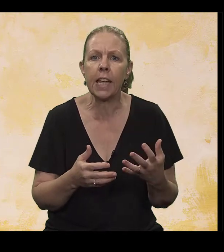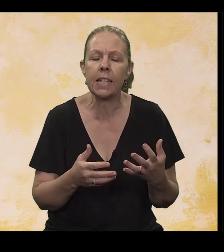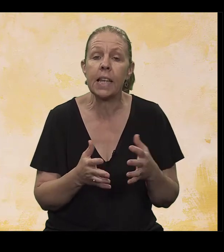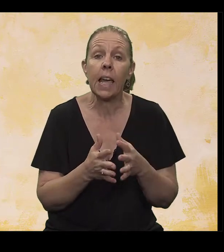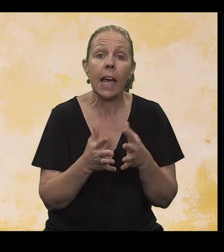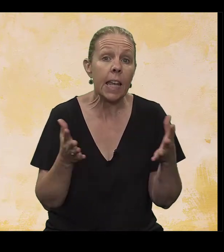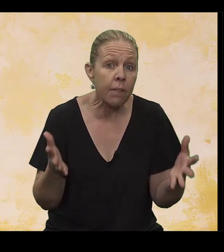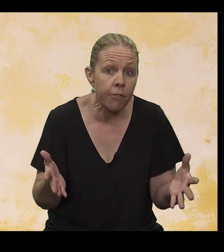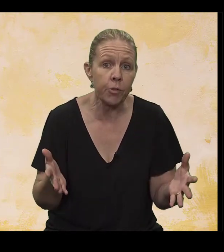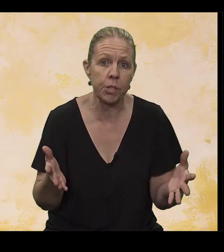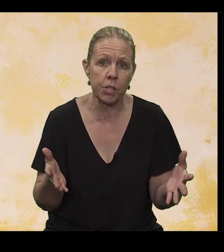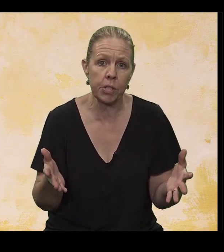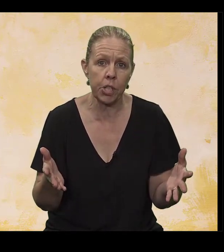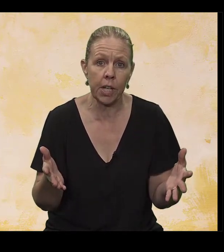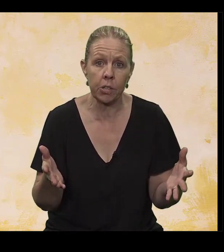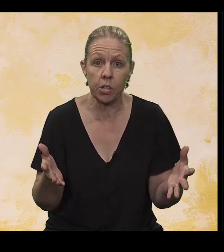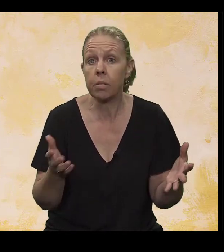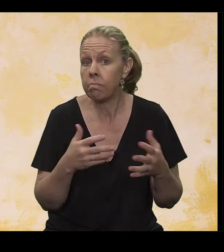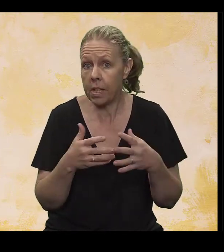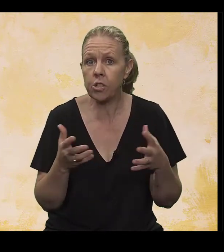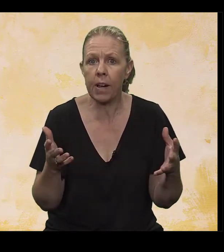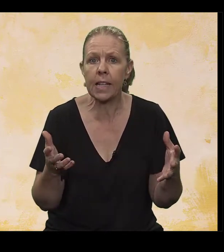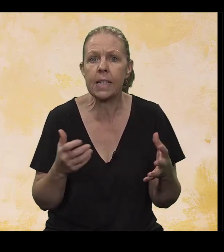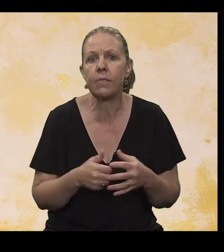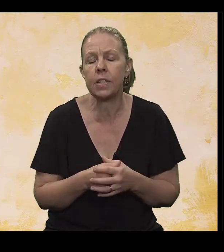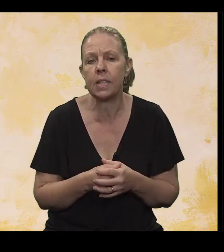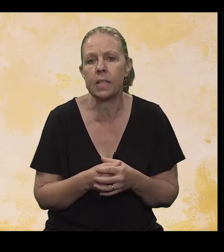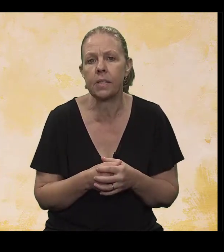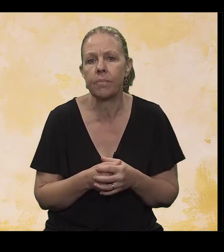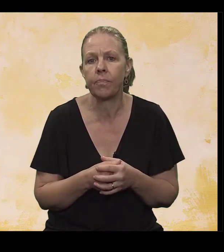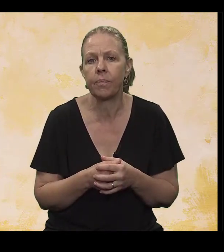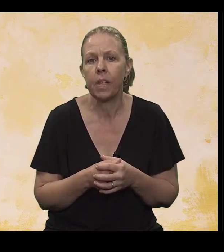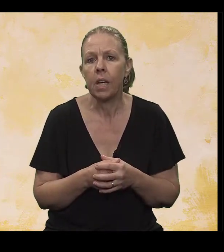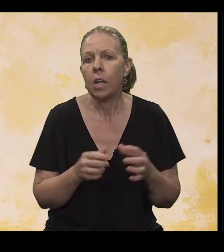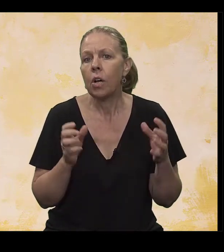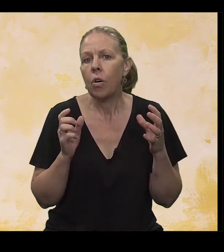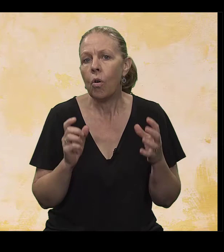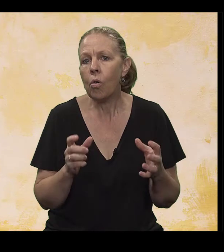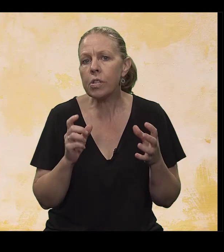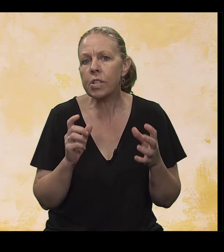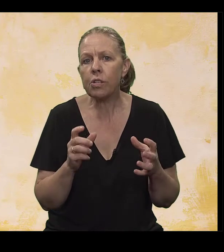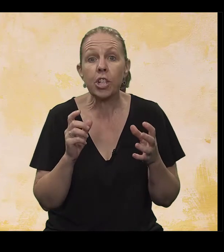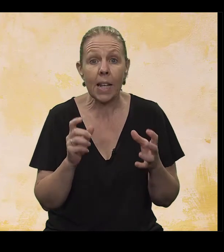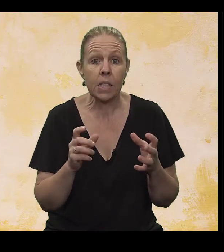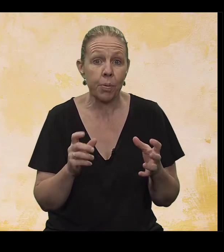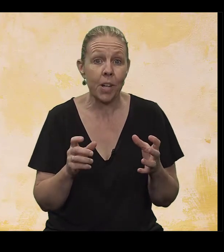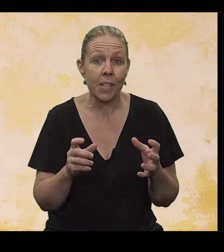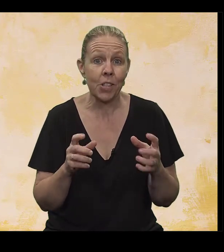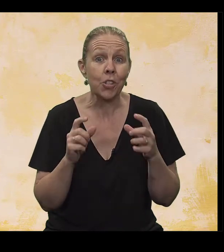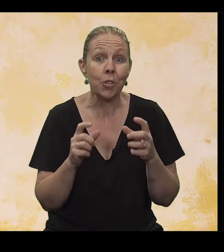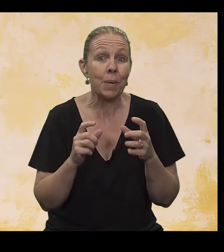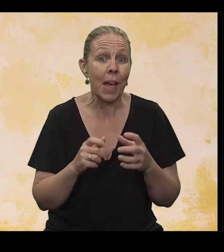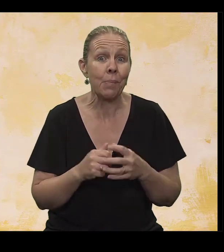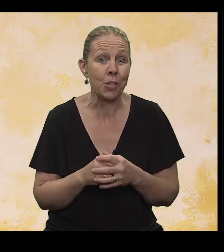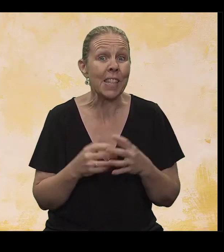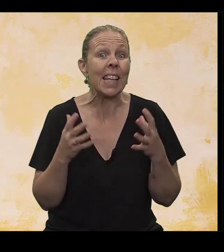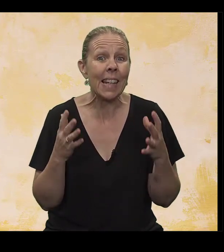create and influence the change, that's your activities. All social enterprises should be able to